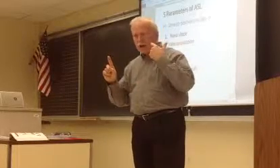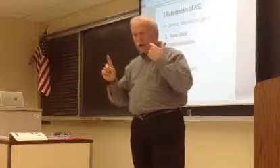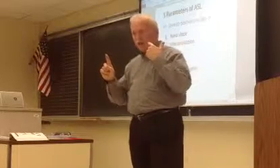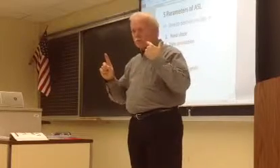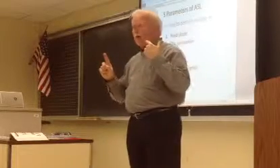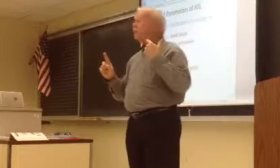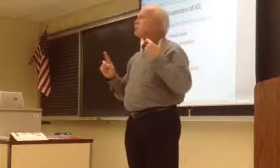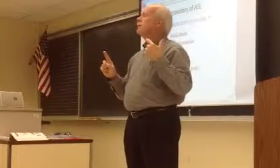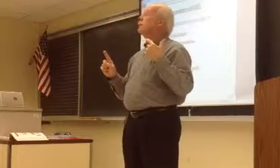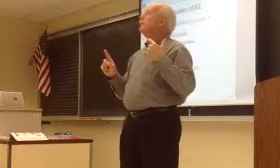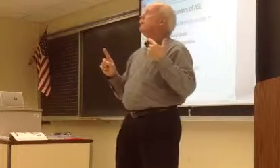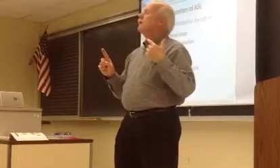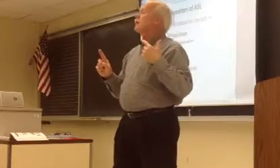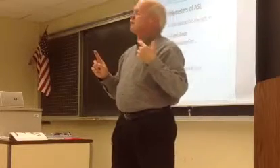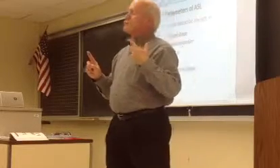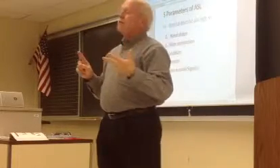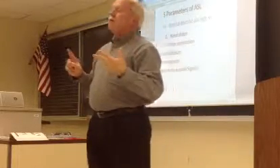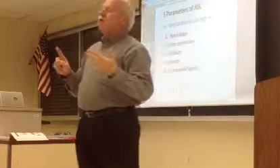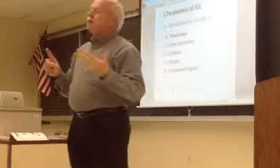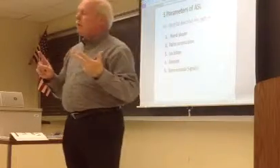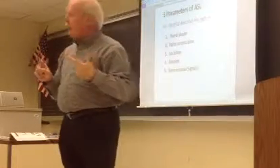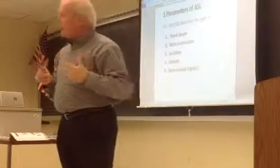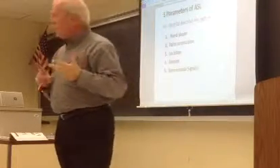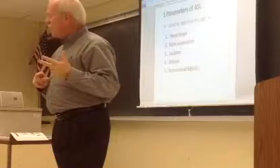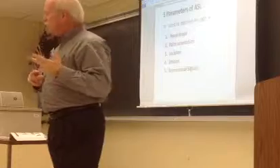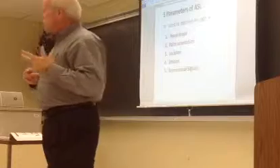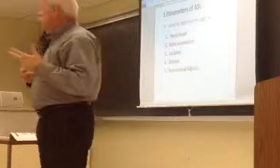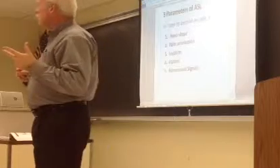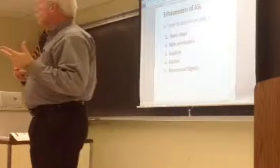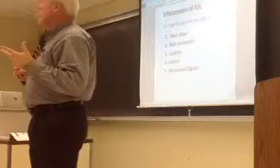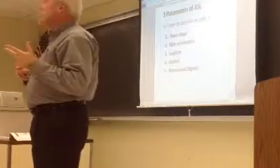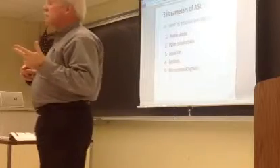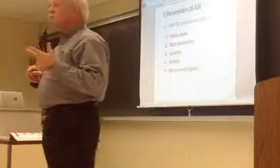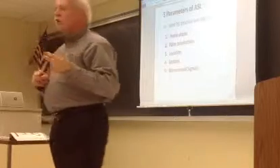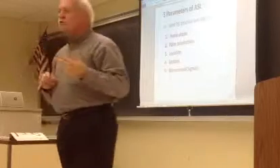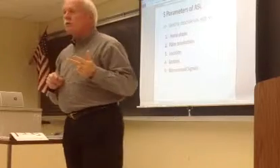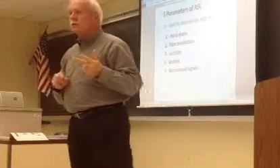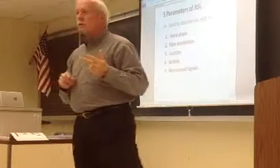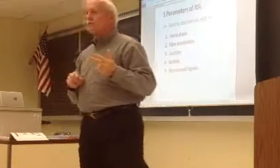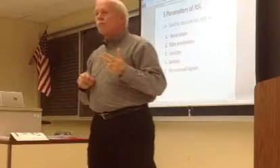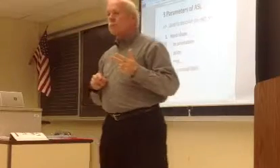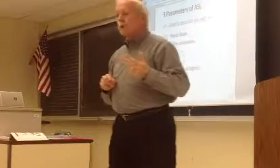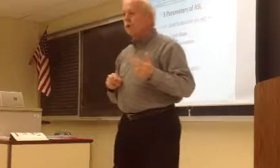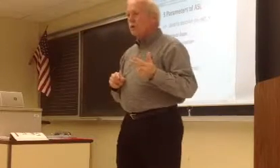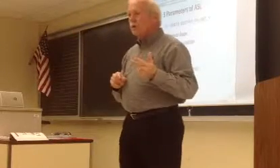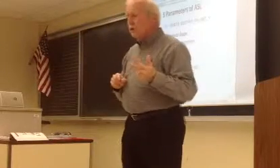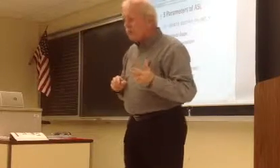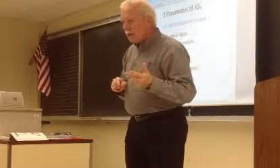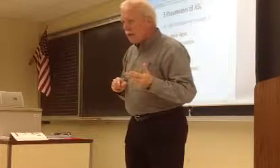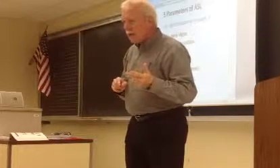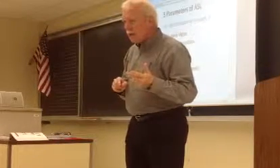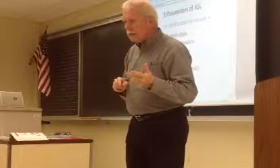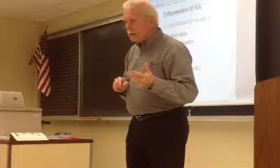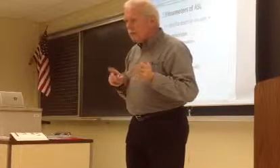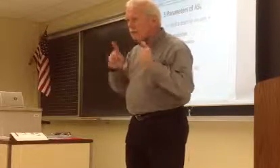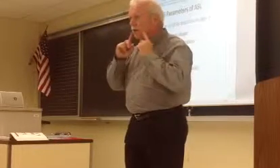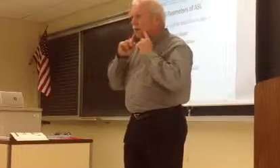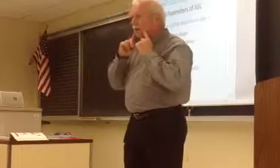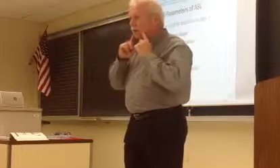eyebrows. Actually, there's several non-manual signals for asking a question. You maintain eye contact, you tilt